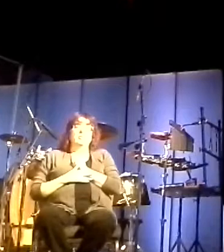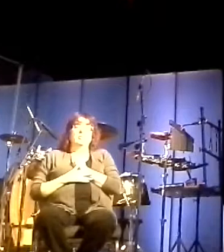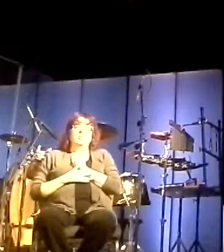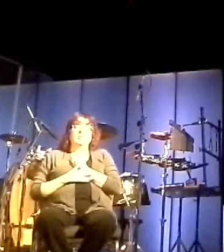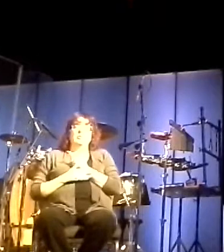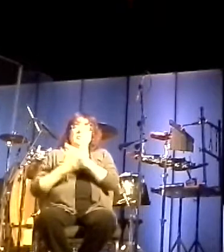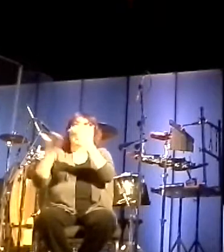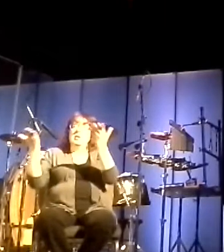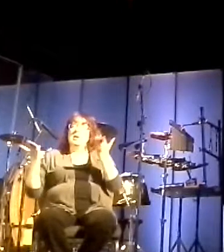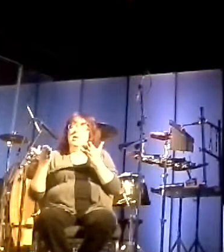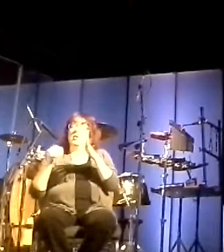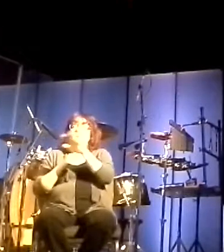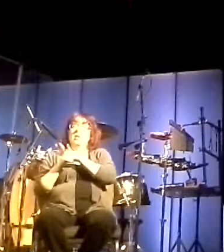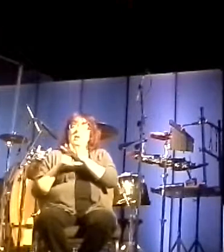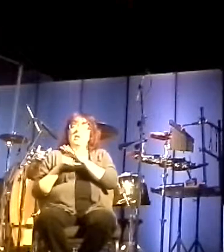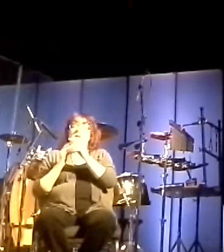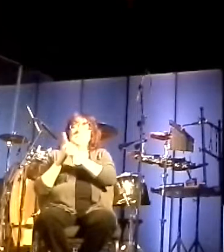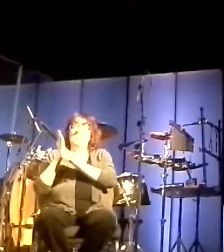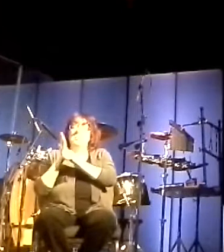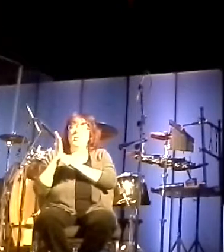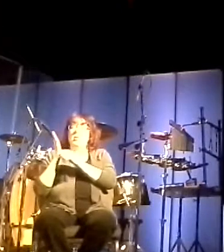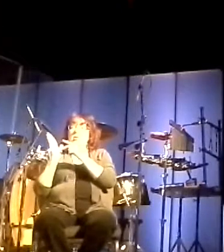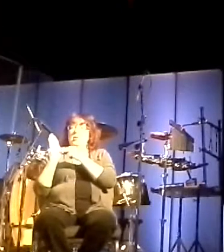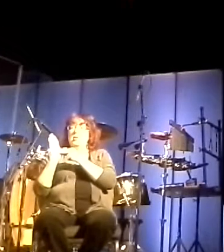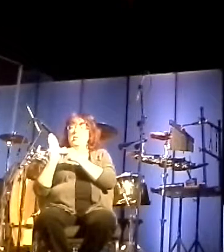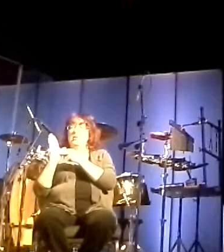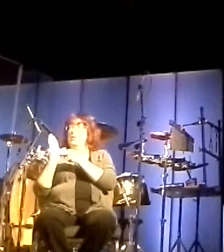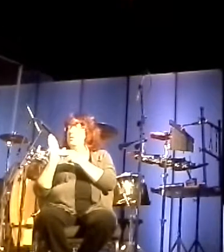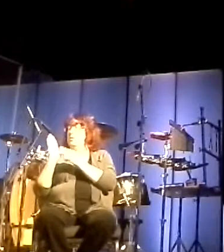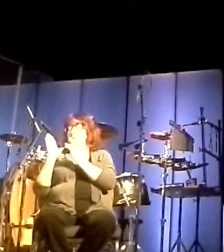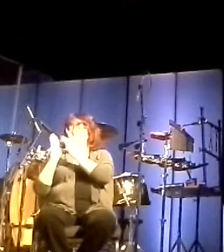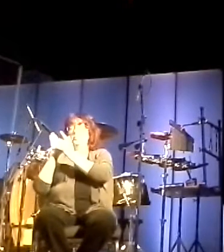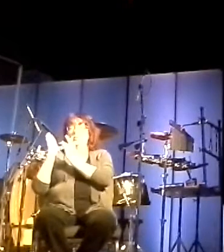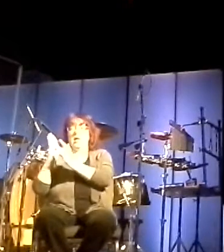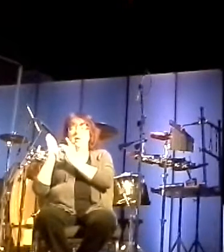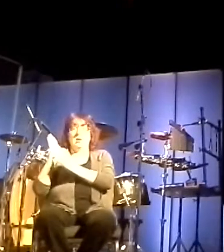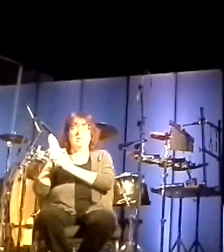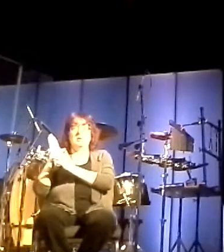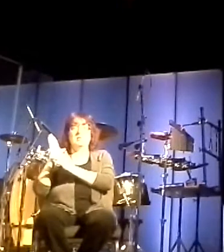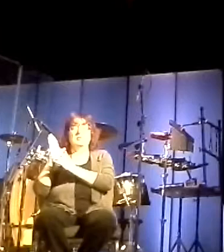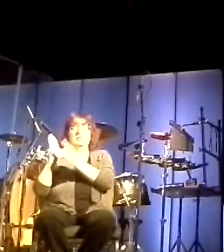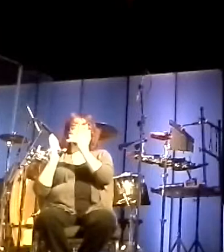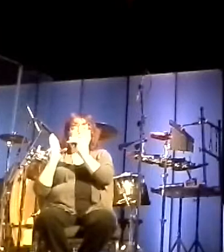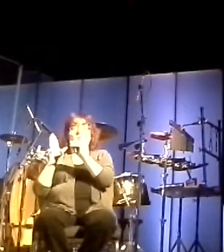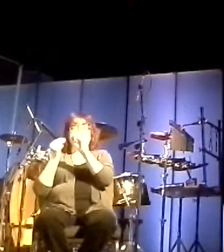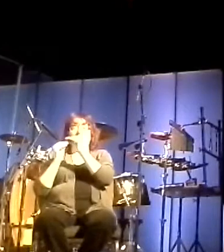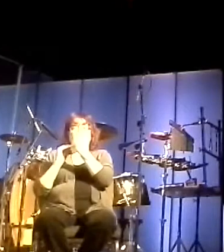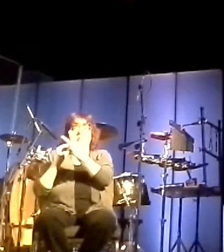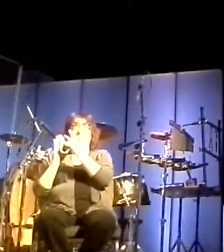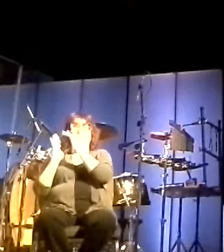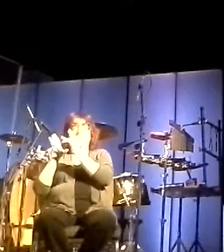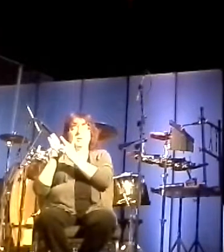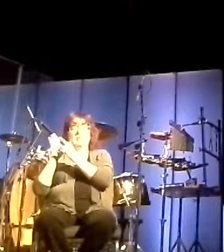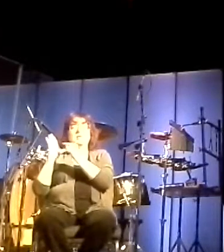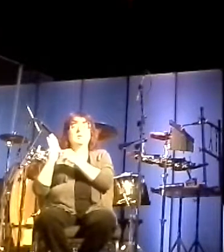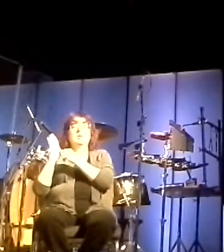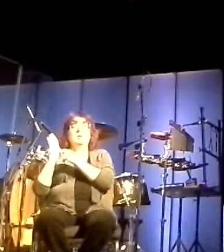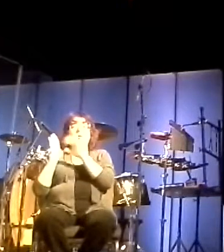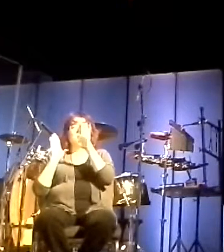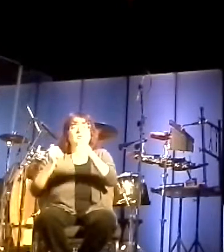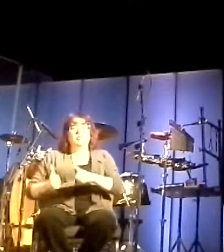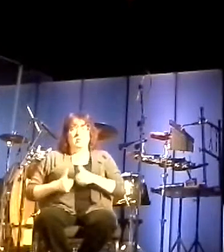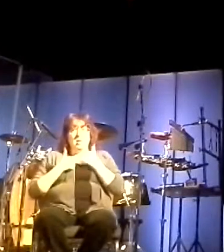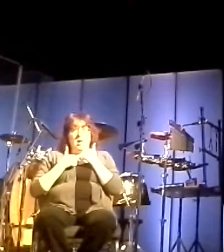In this place, if you look in your bulletin notes right now with me across the room, you'll see question number three, right in the middle, question number three. In your